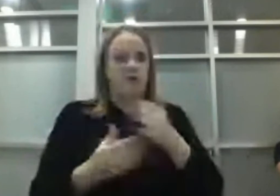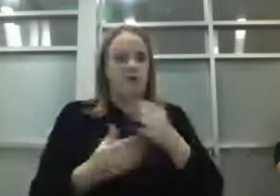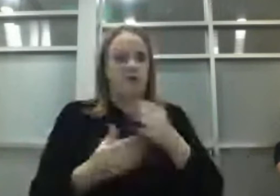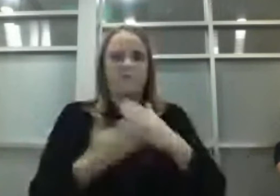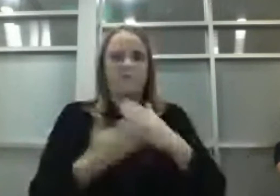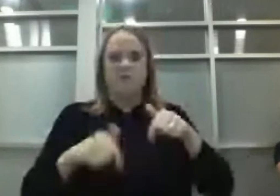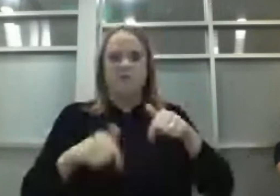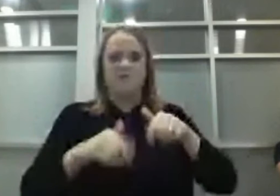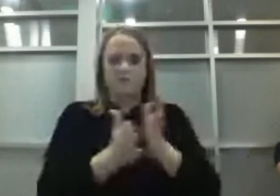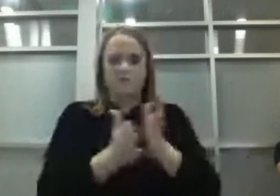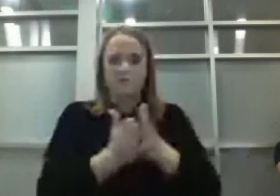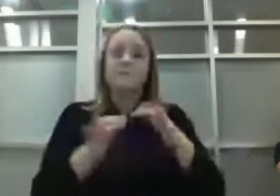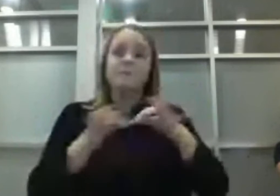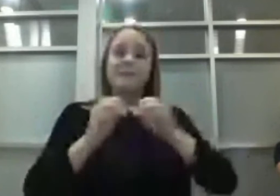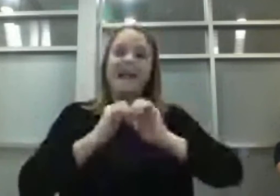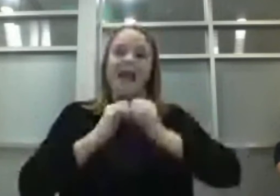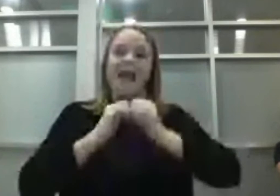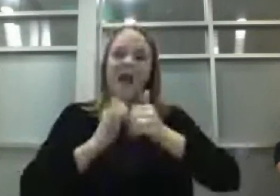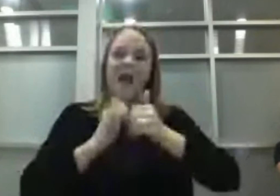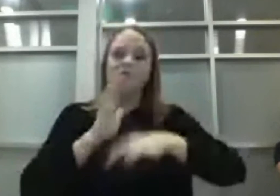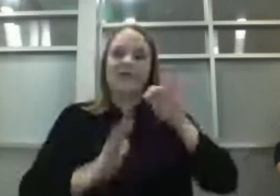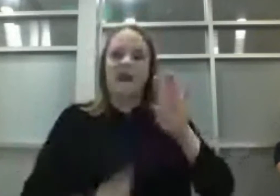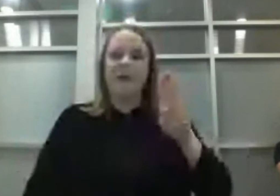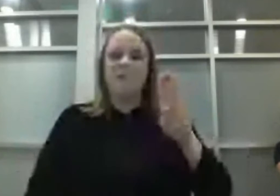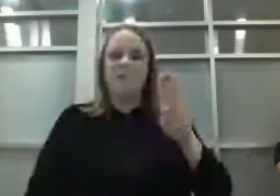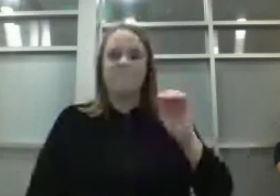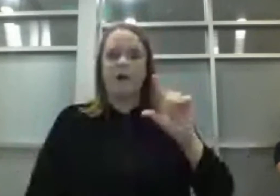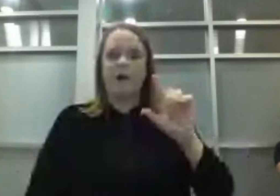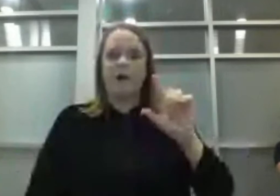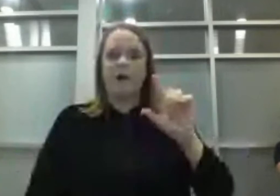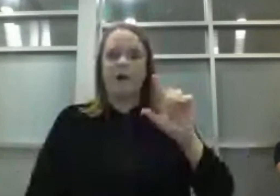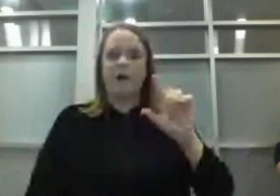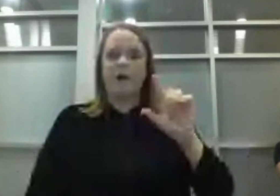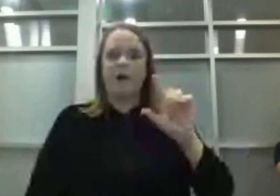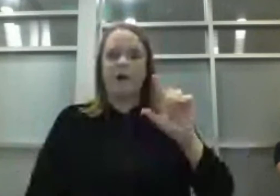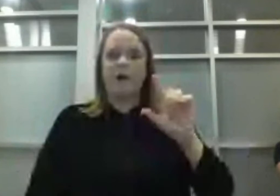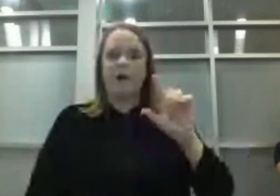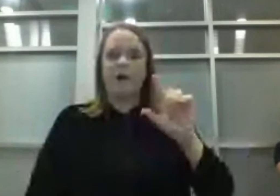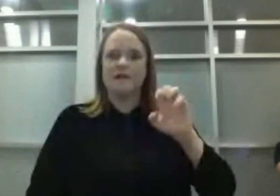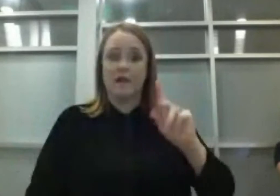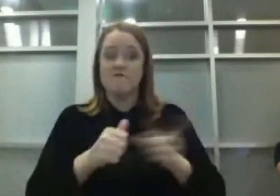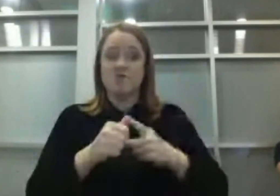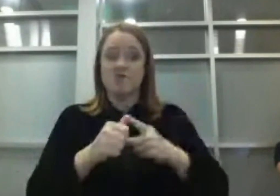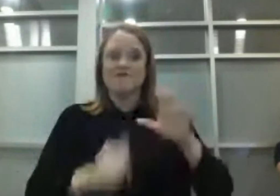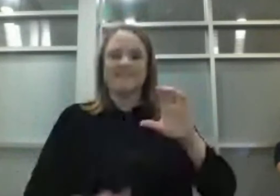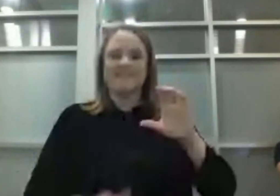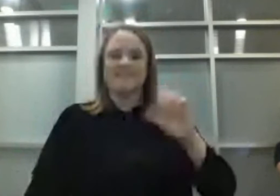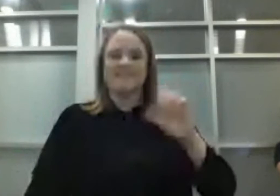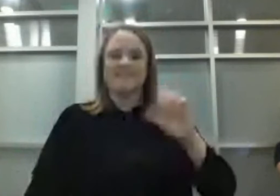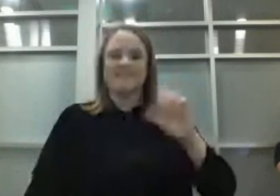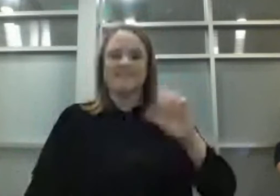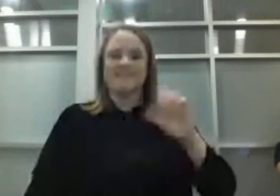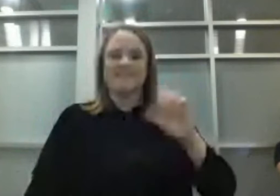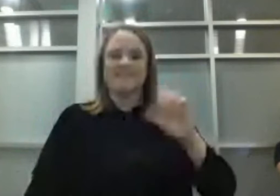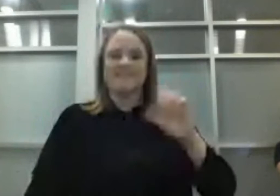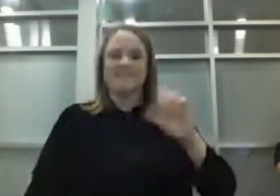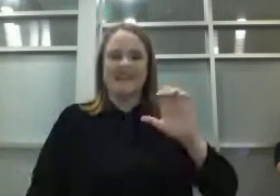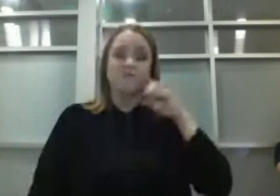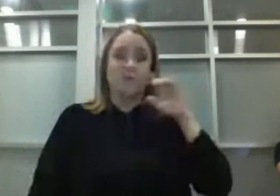find bottlenecks in your system. And the first bottleneck it finds is the cache, because in order for the cache to work, you have to try to